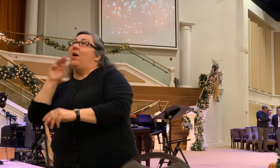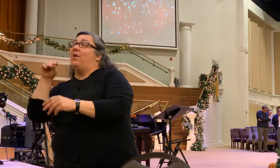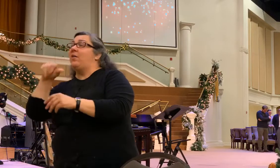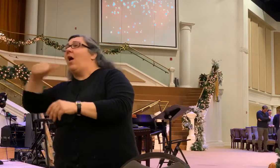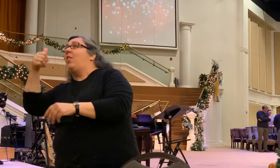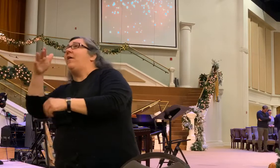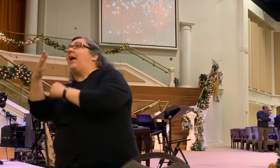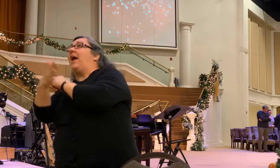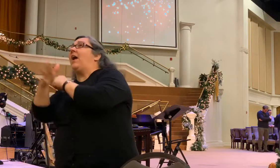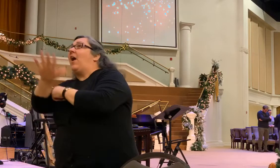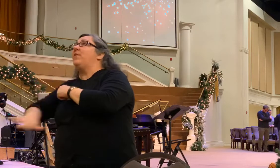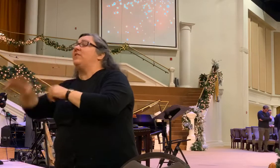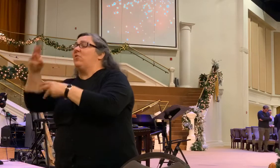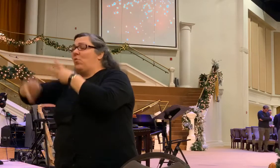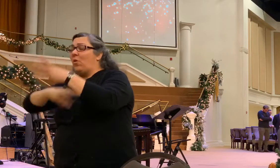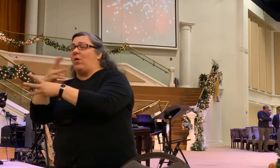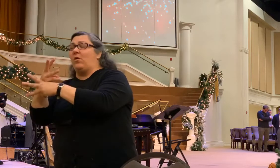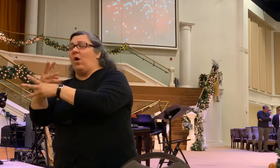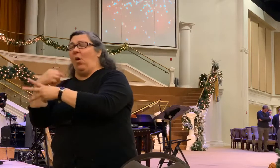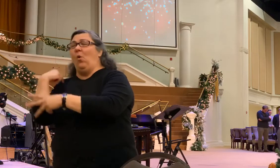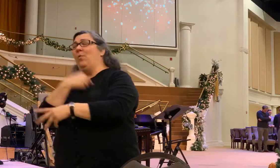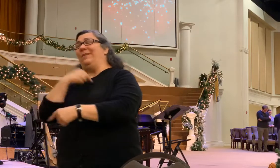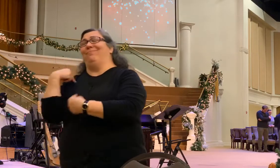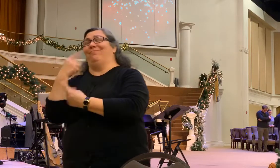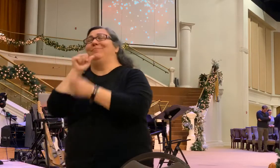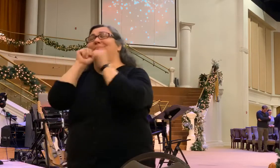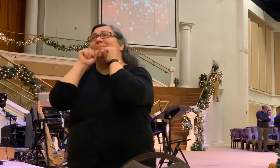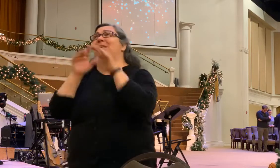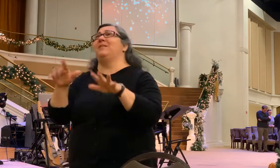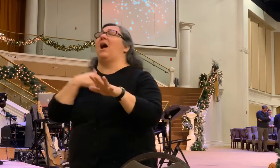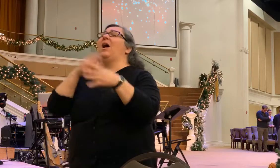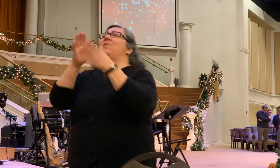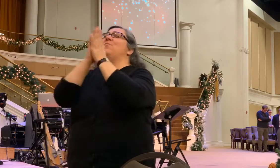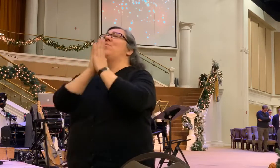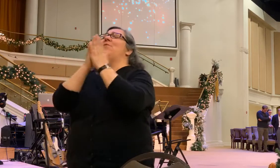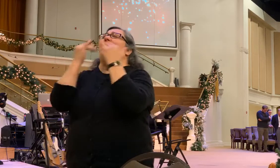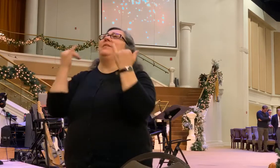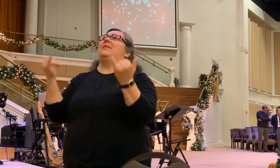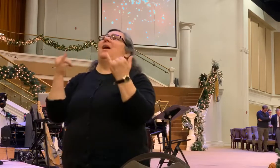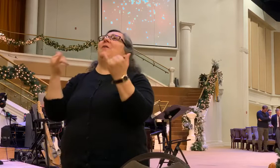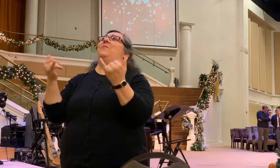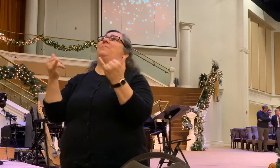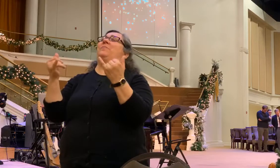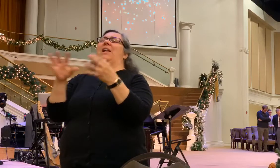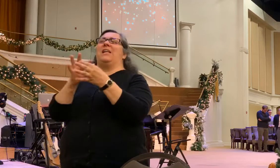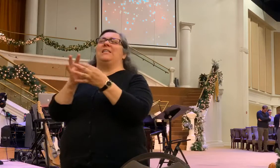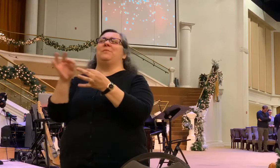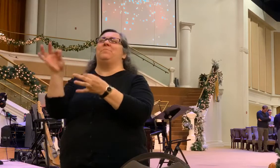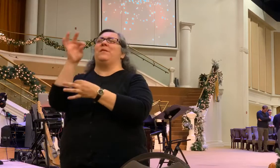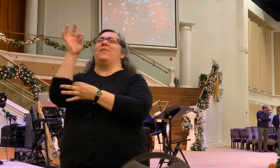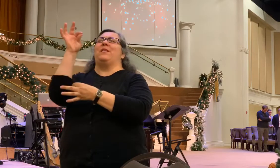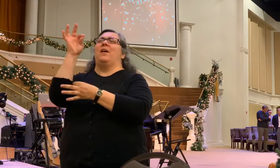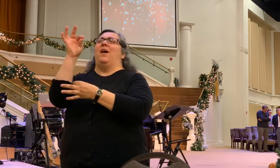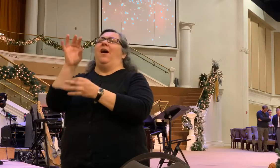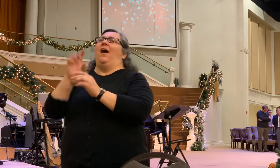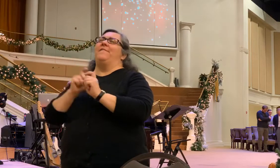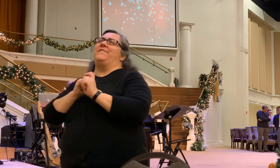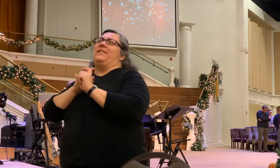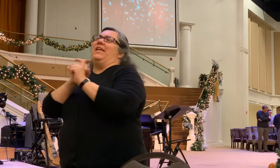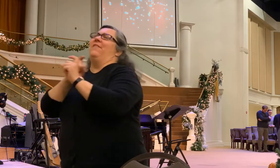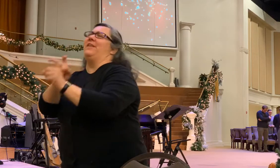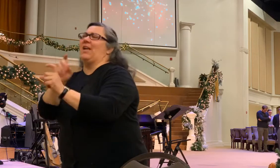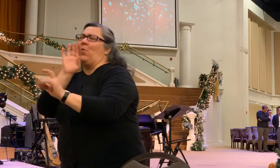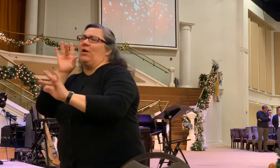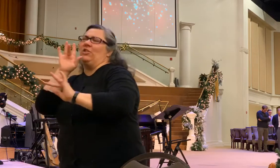been so blessed. And God, I pray that right now there would be a spirit of giving that touches